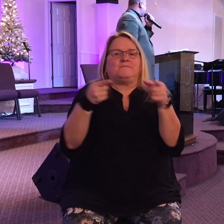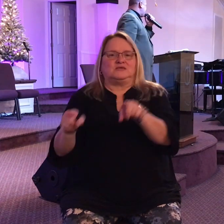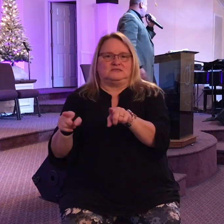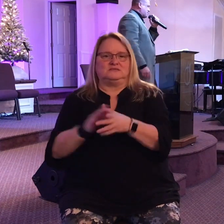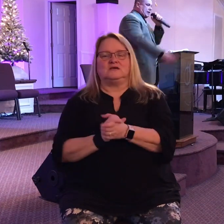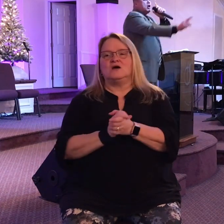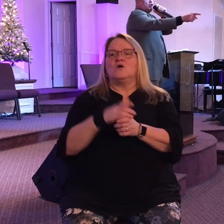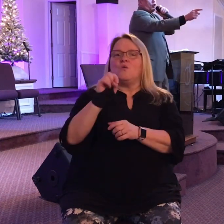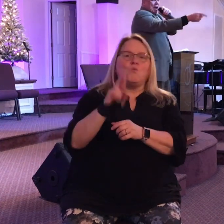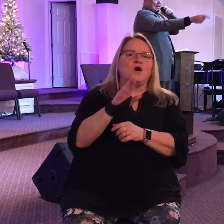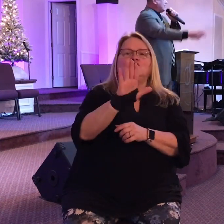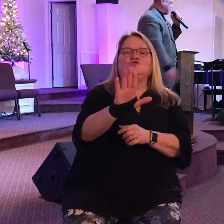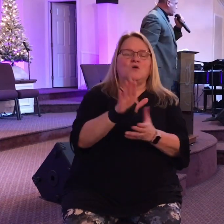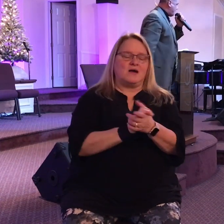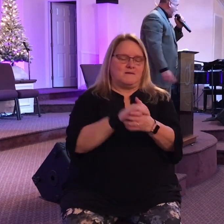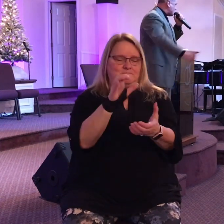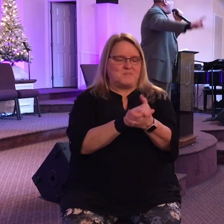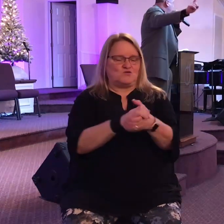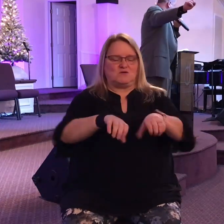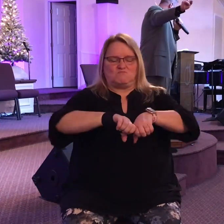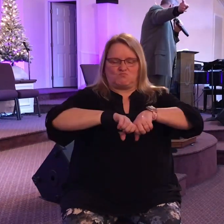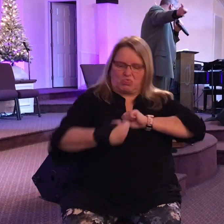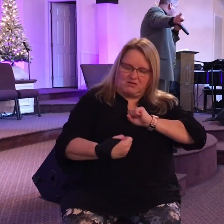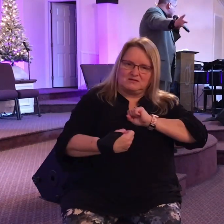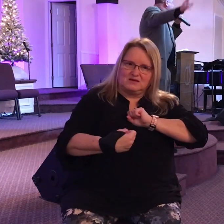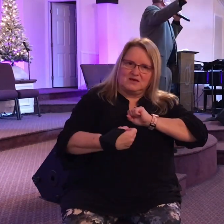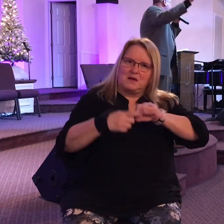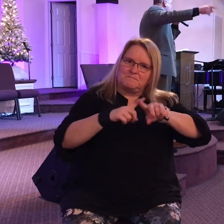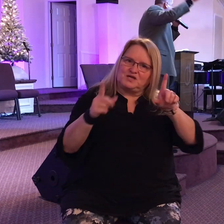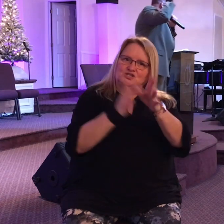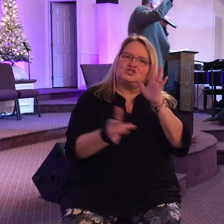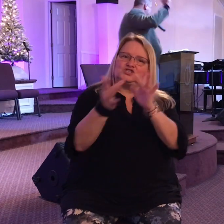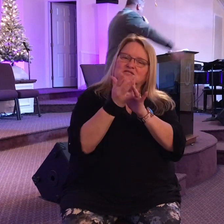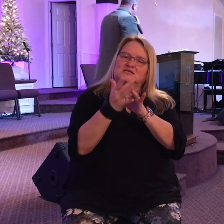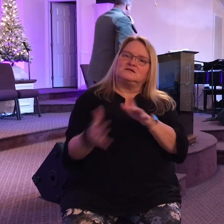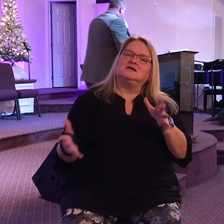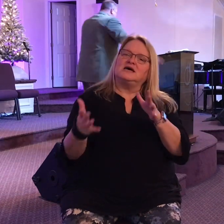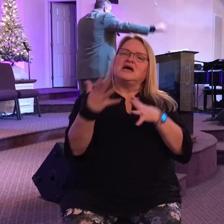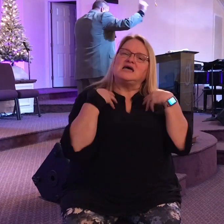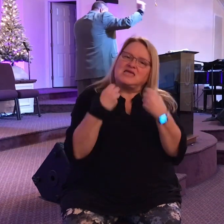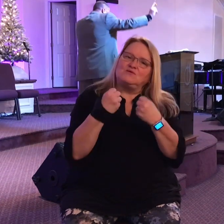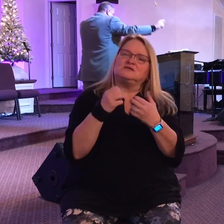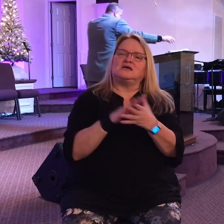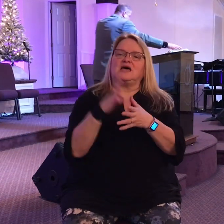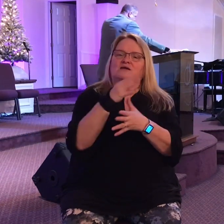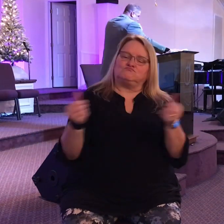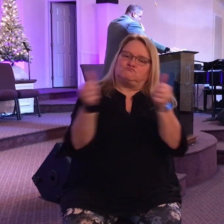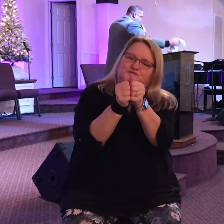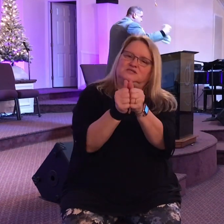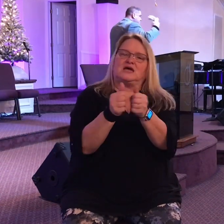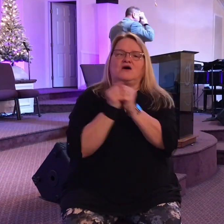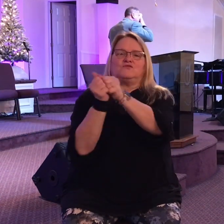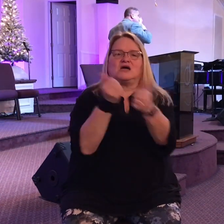and Jesus has fixed it, you're writing the book of Acts over at your house. And for that, I think we ought to give God some praise in